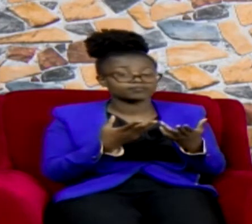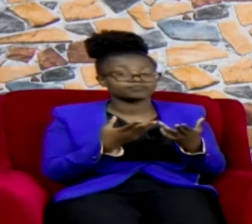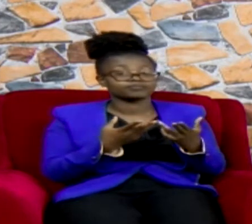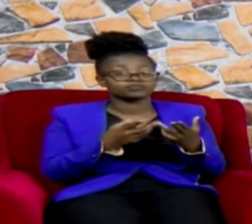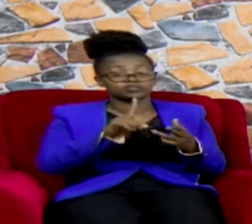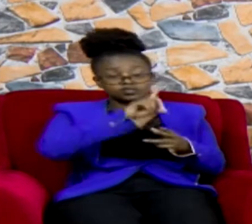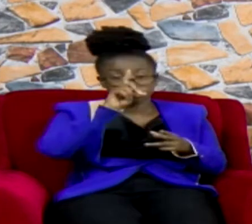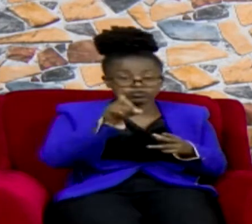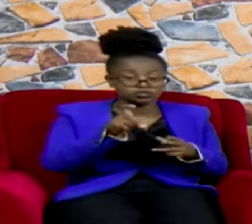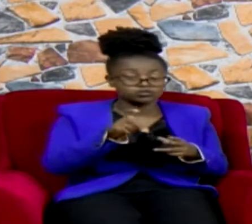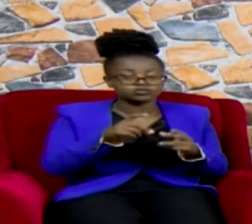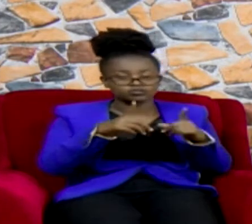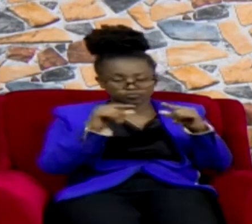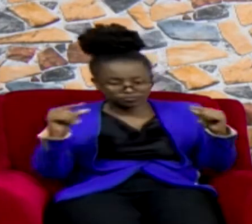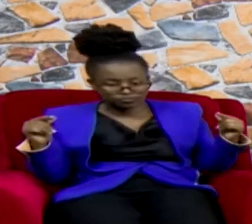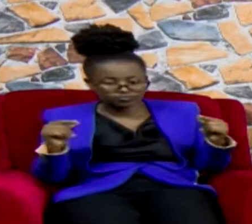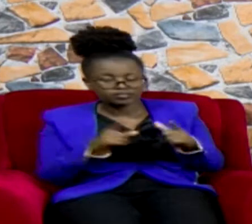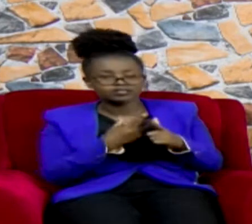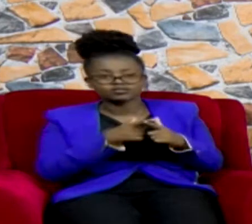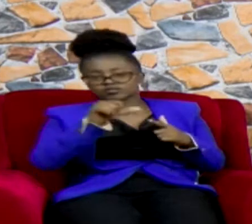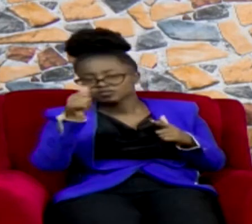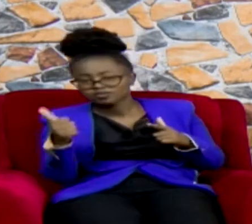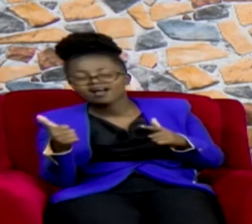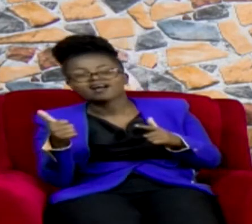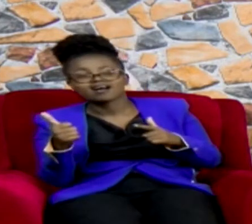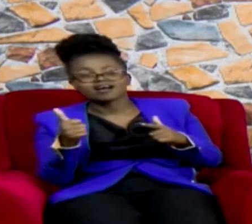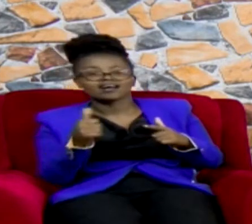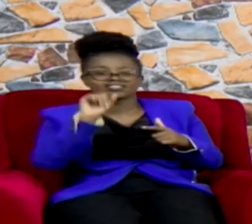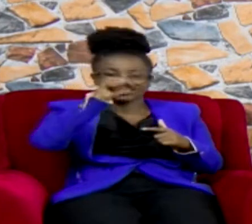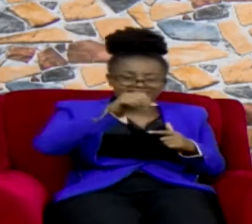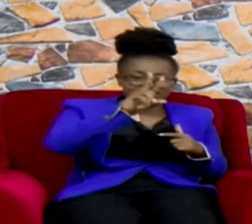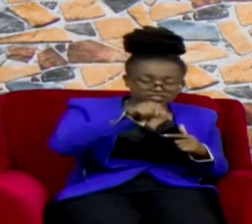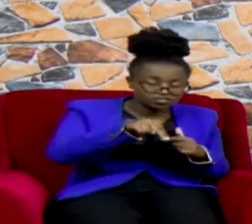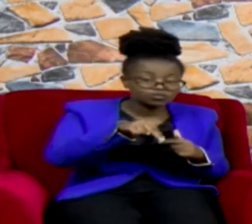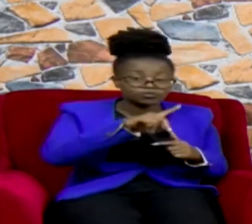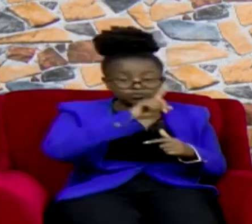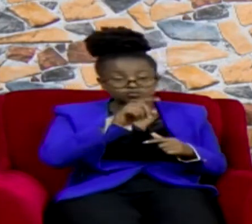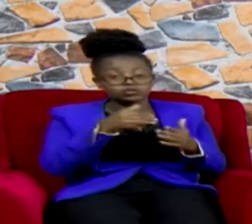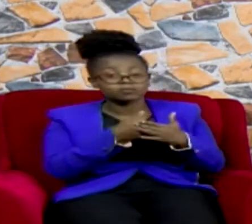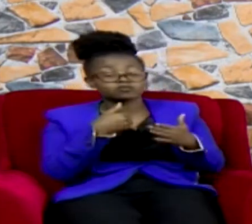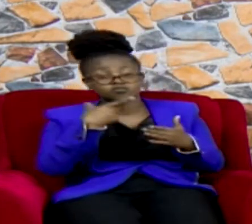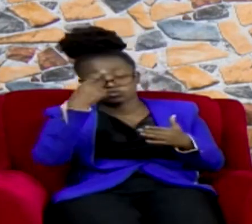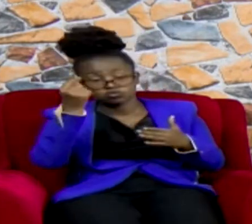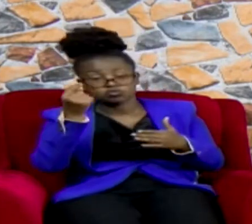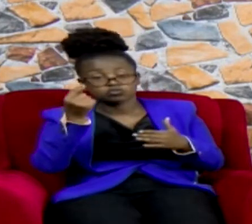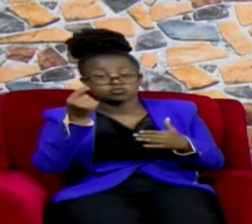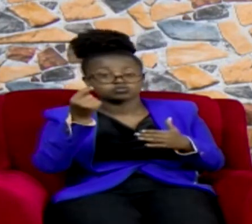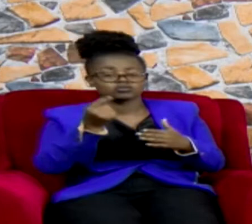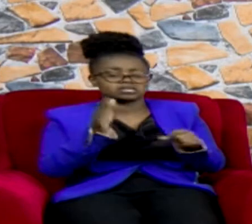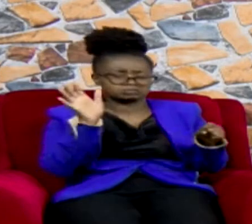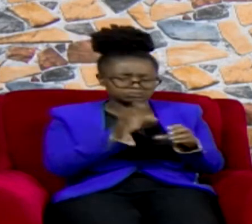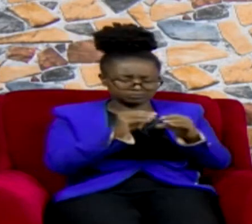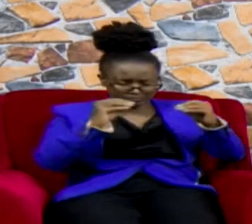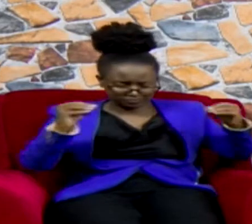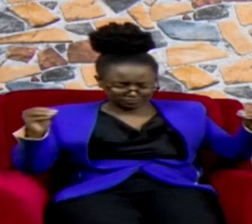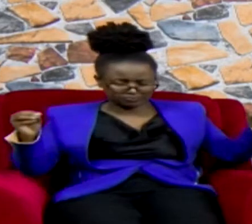Or the question words. Question word. Now from there you go to other abstract yes, no. Yes, no question. Before you go now to the spontaneous